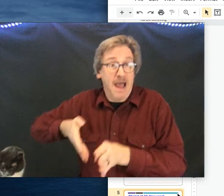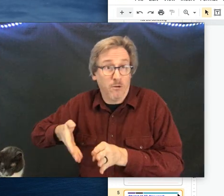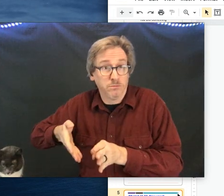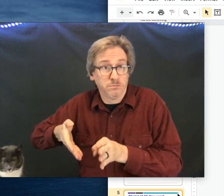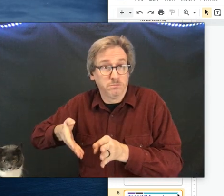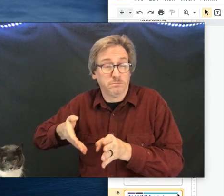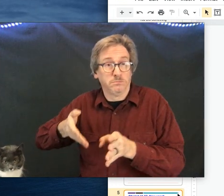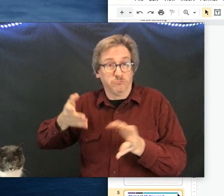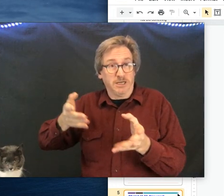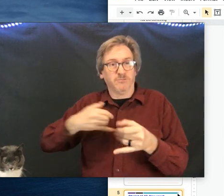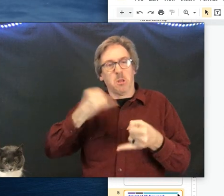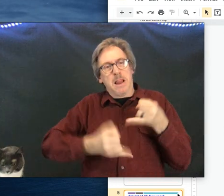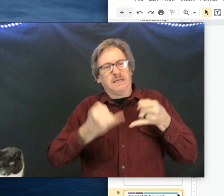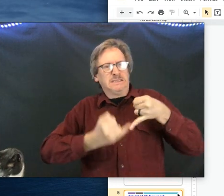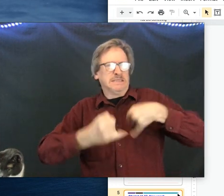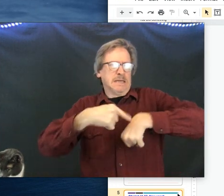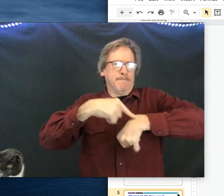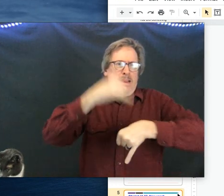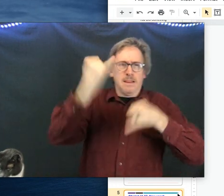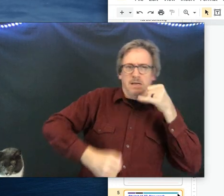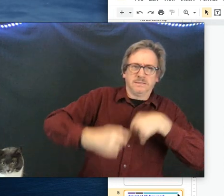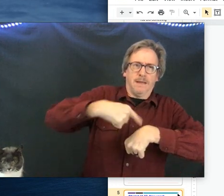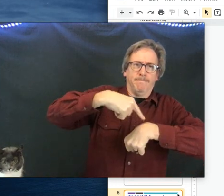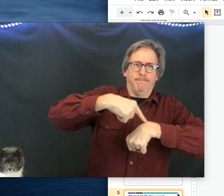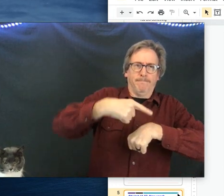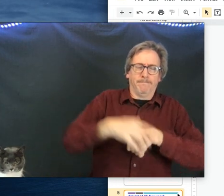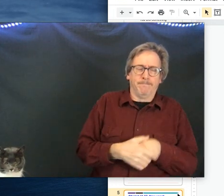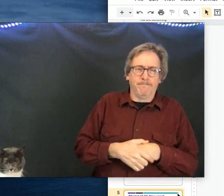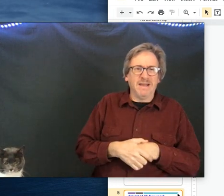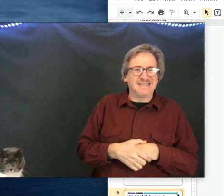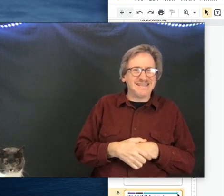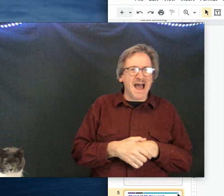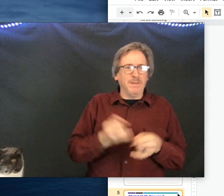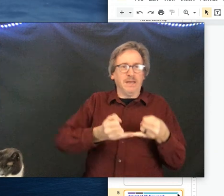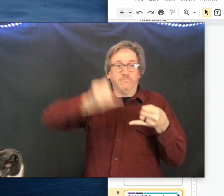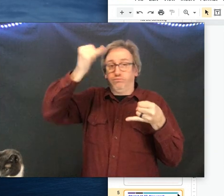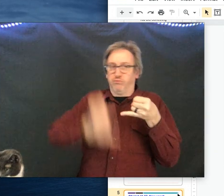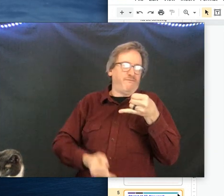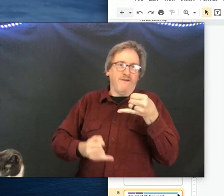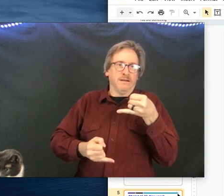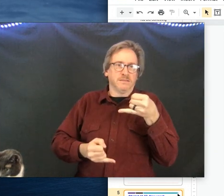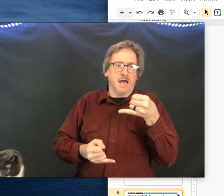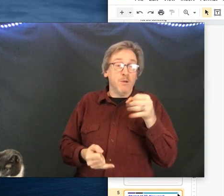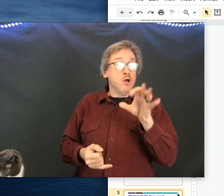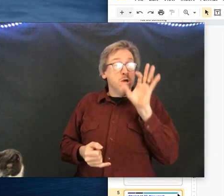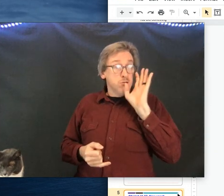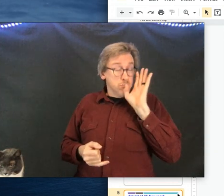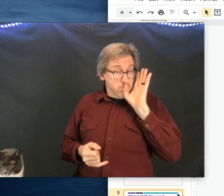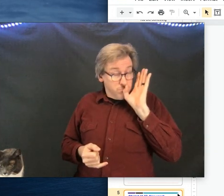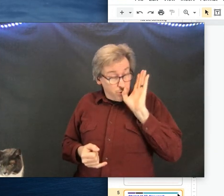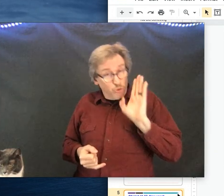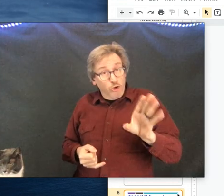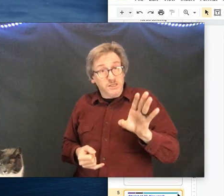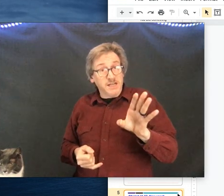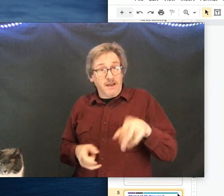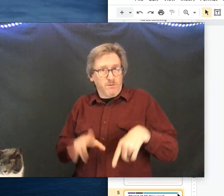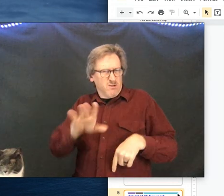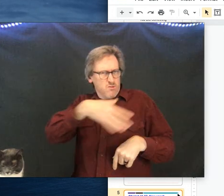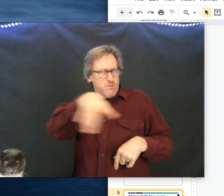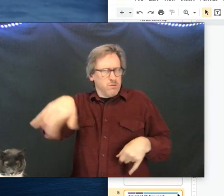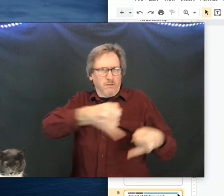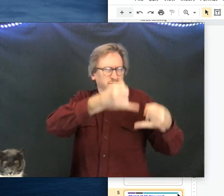up to now, right? Done. It's not meaning the final time. You could